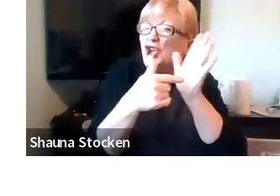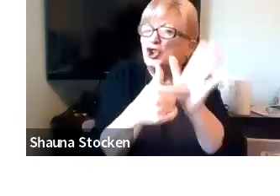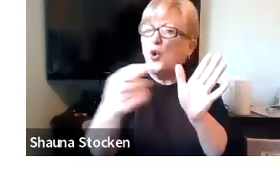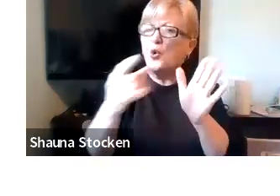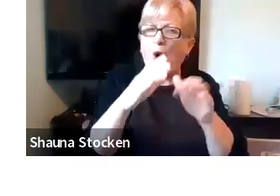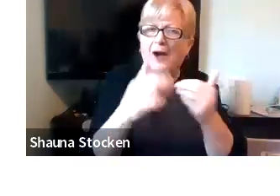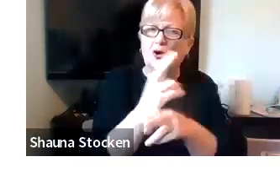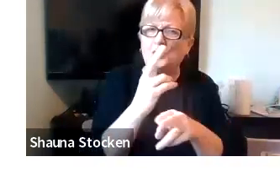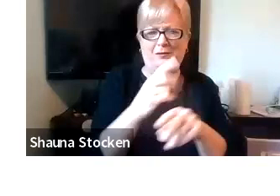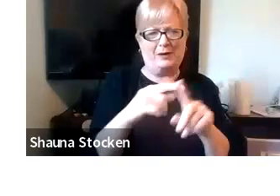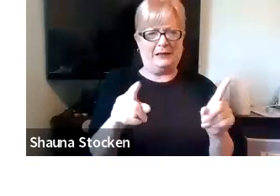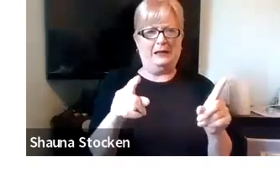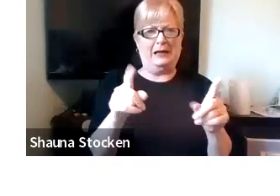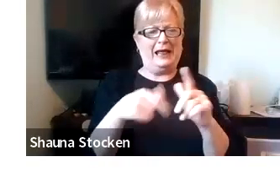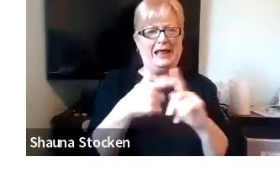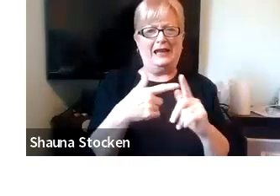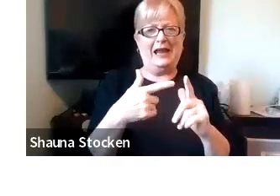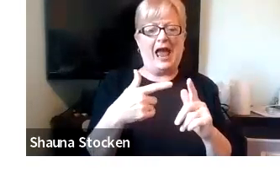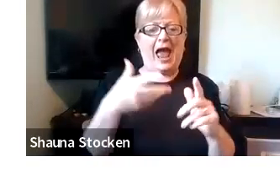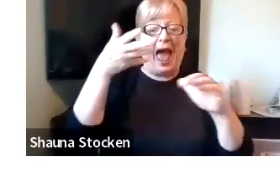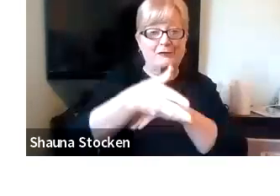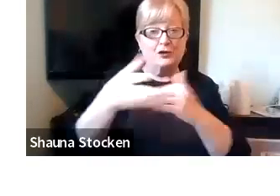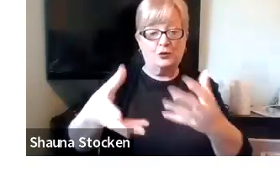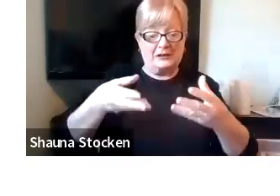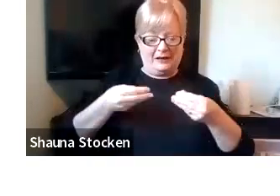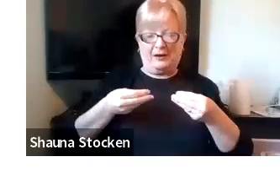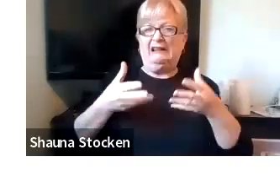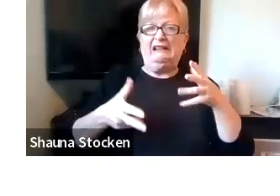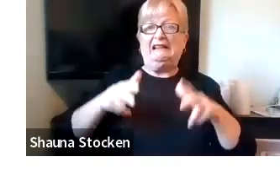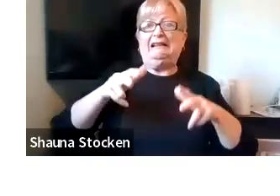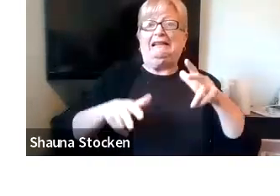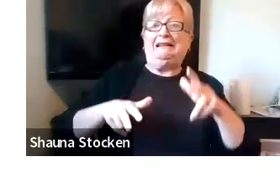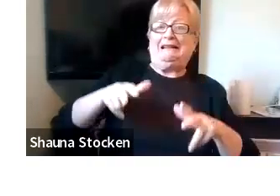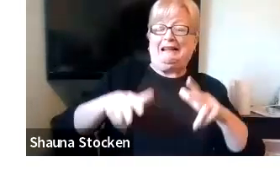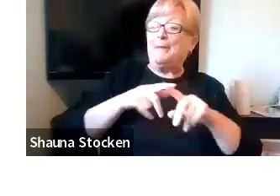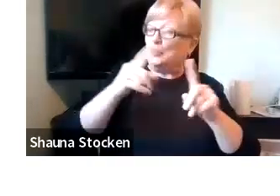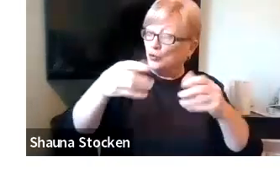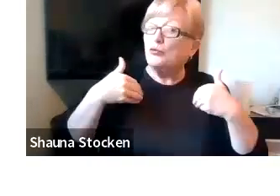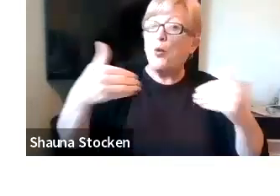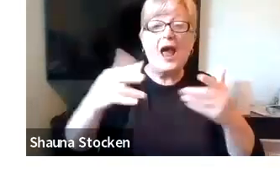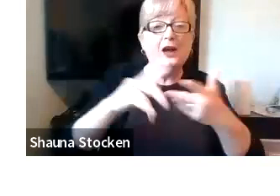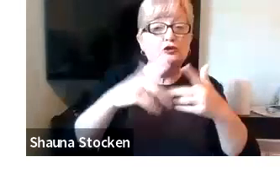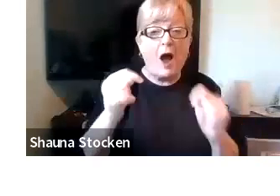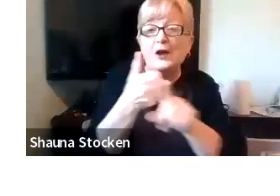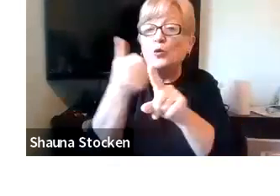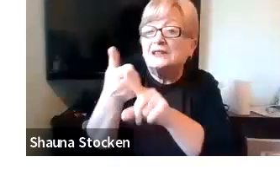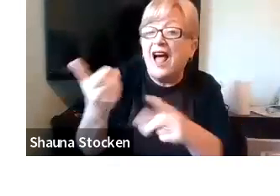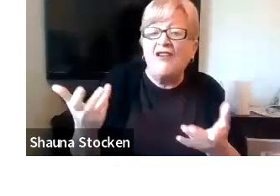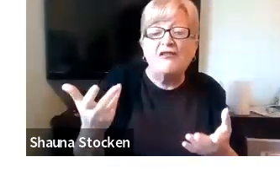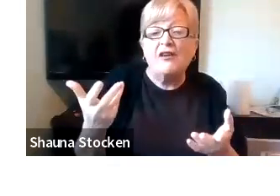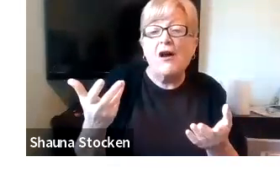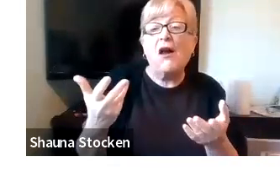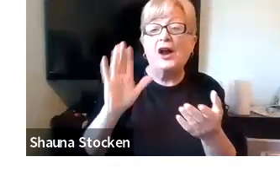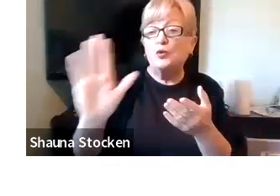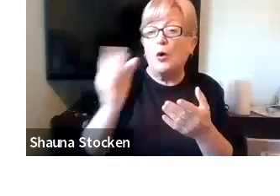And when you're sort of left to your own devices with them, they can be kind of a mess sometimes. But if you want to try them out in your own environment, we can